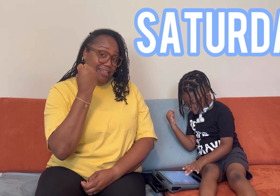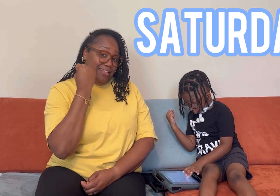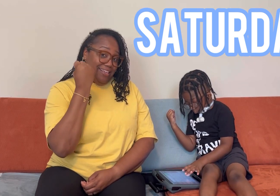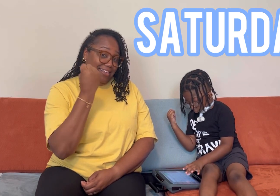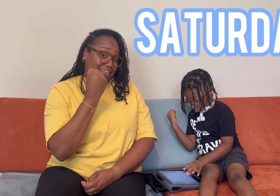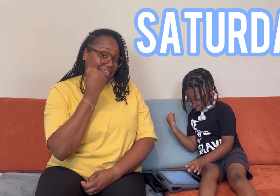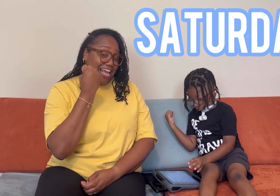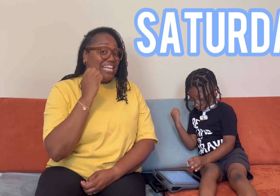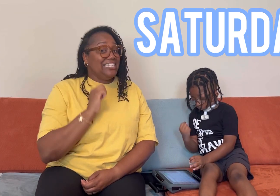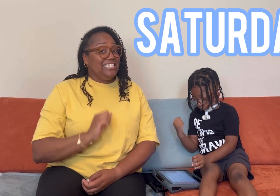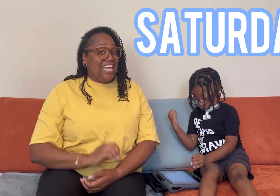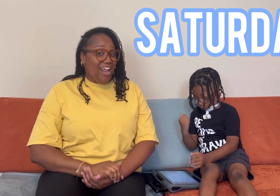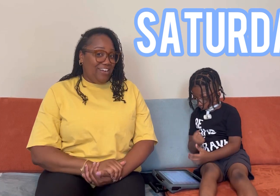Saturday. Saturday.